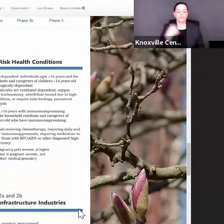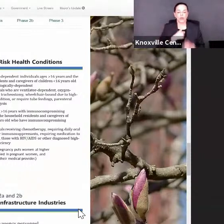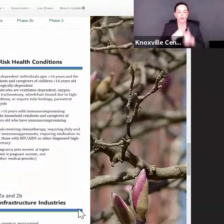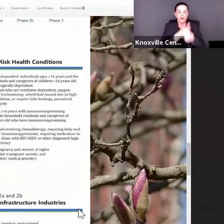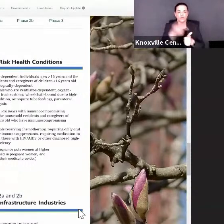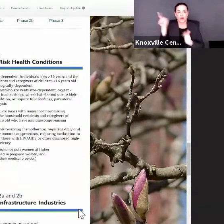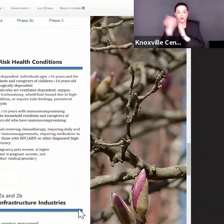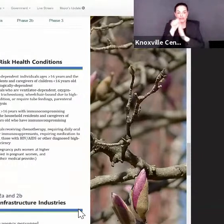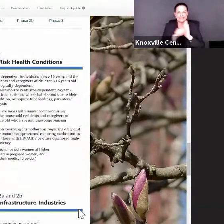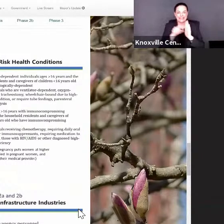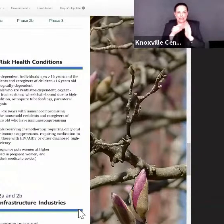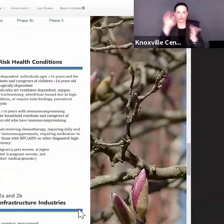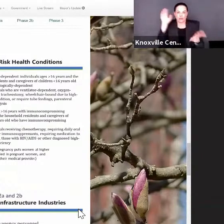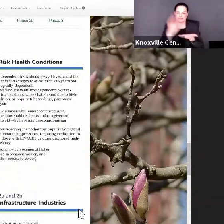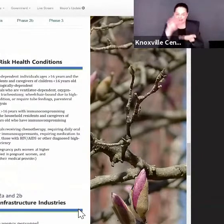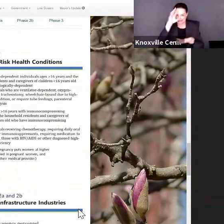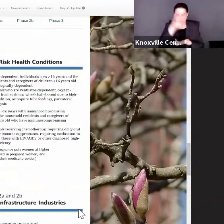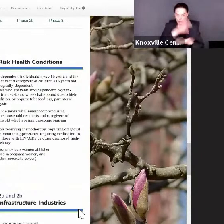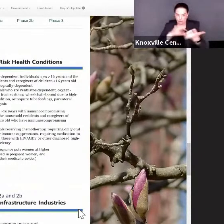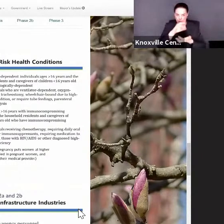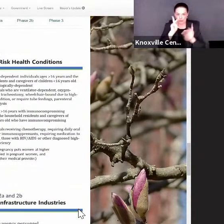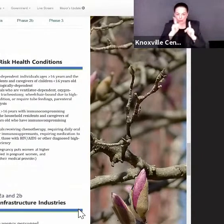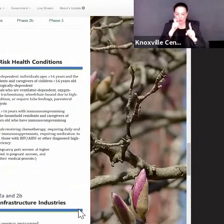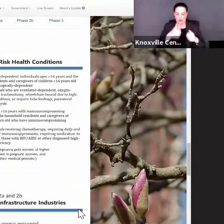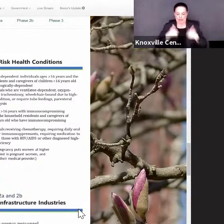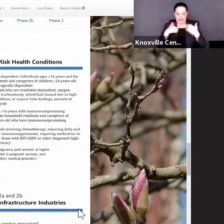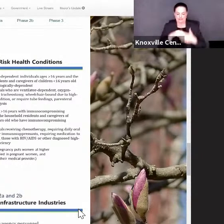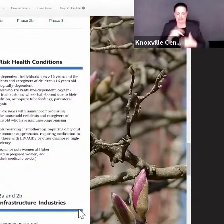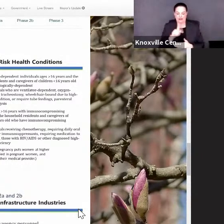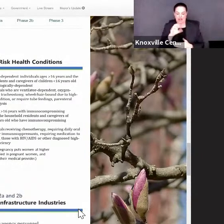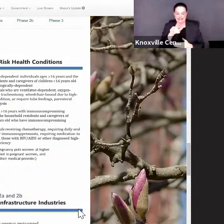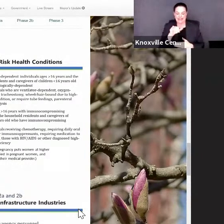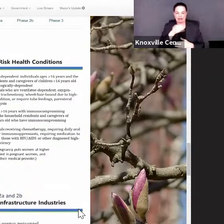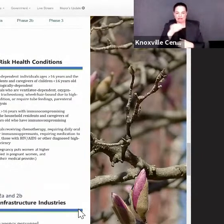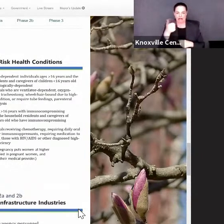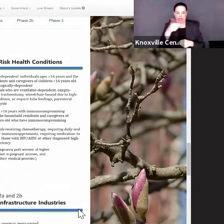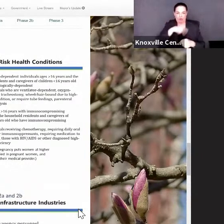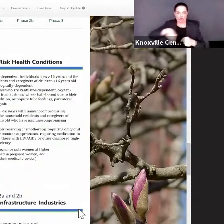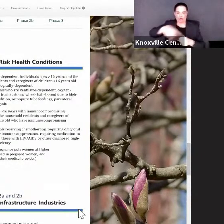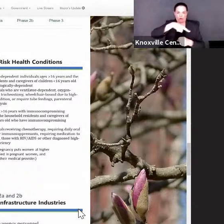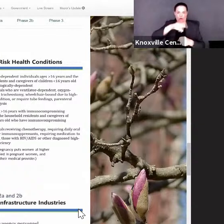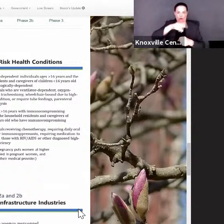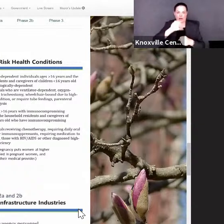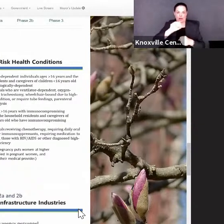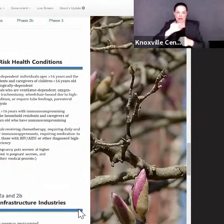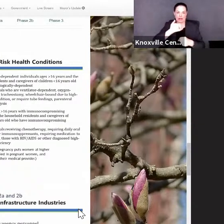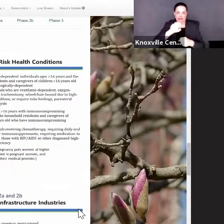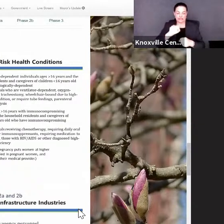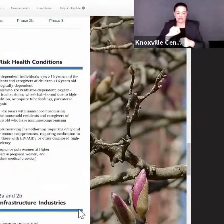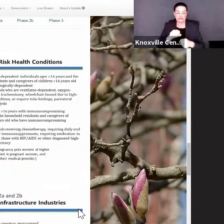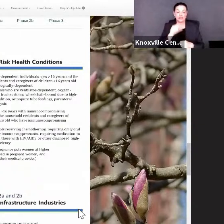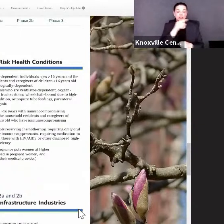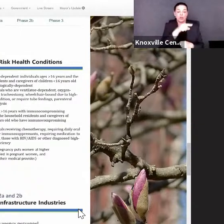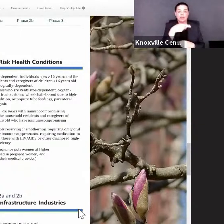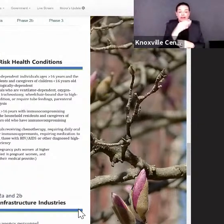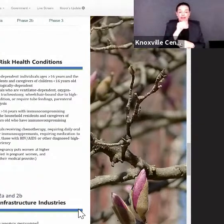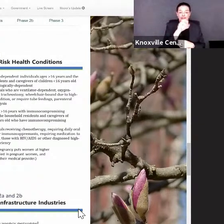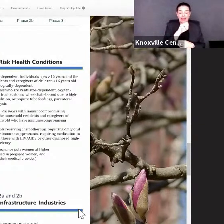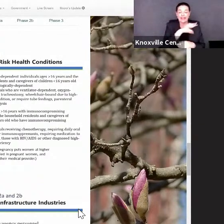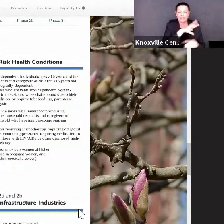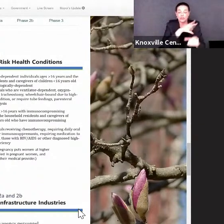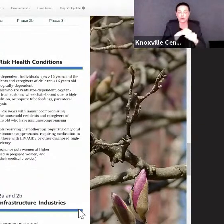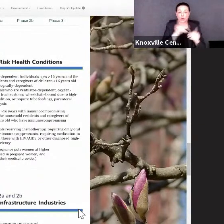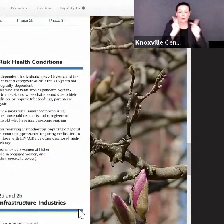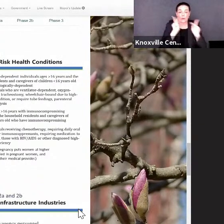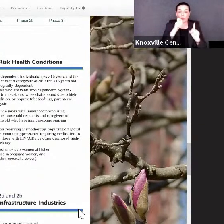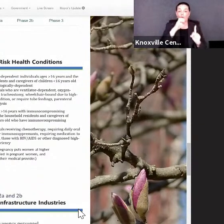to limit confusion for folks living in Knox and our surrounding counties. This phase includes those 16 years and